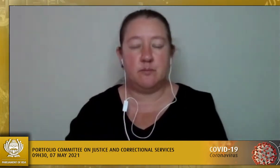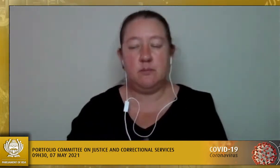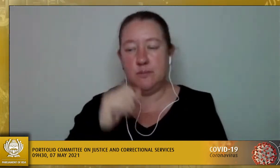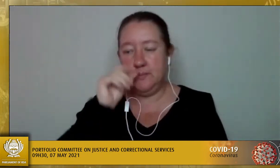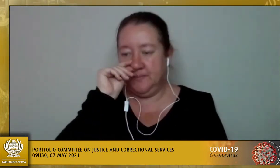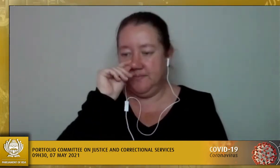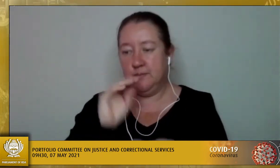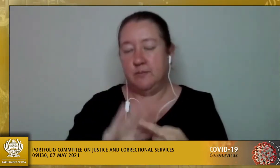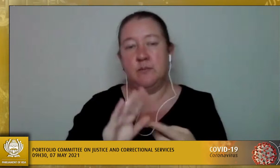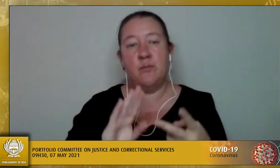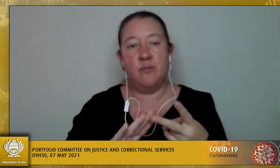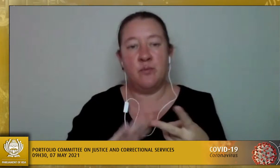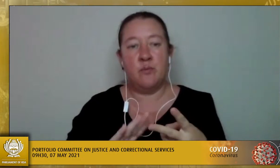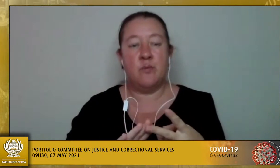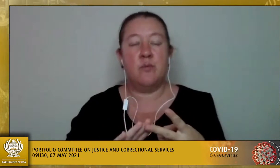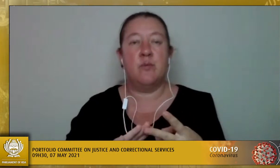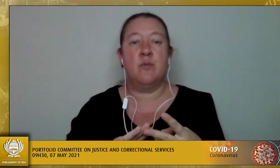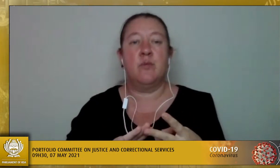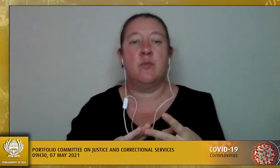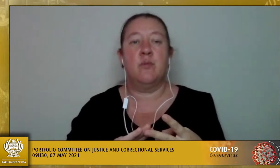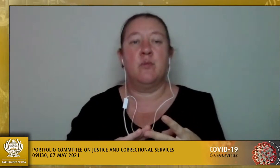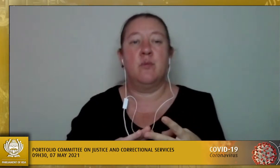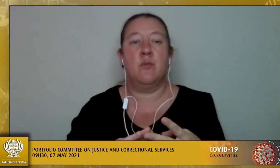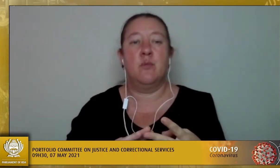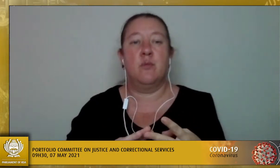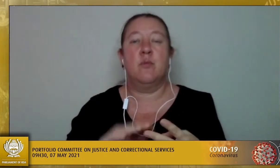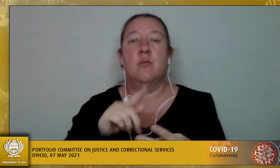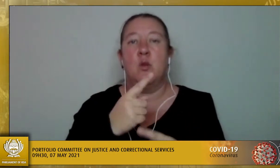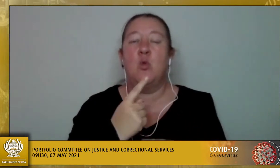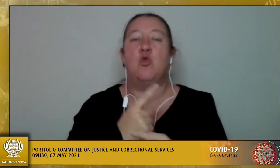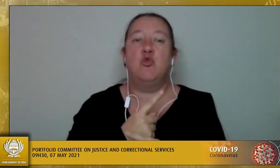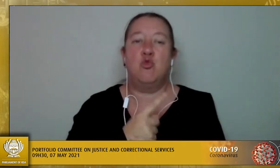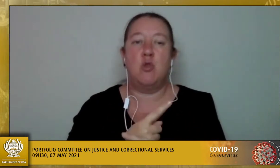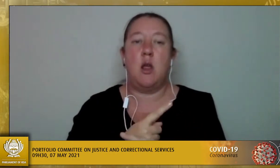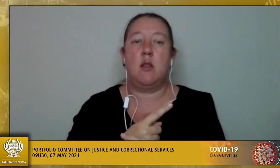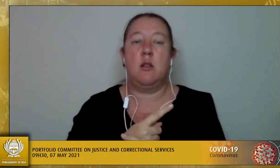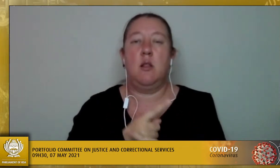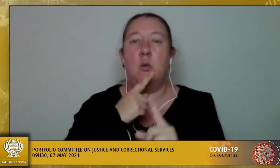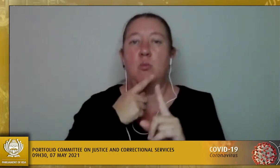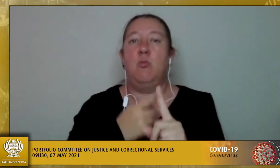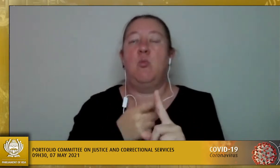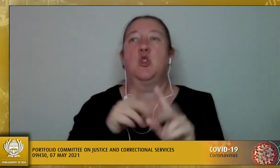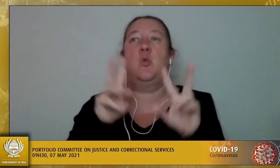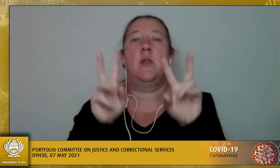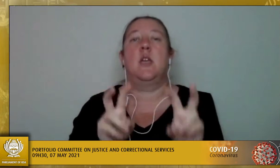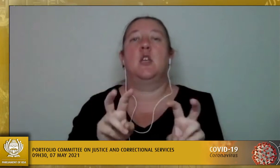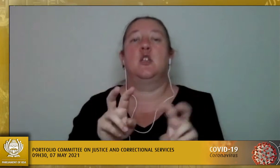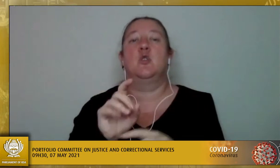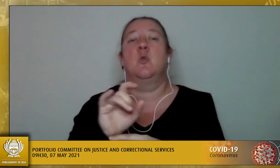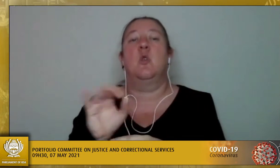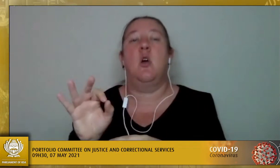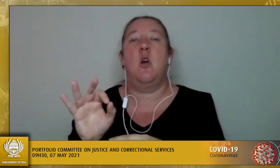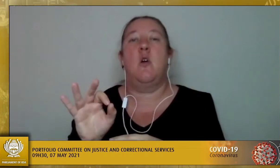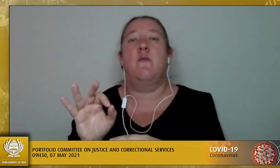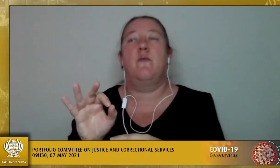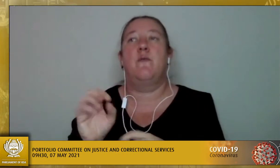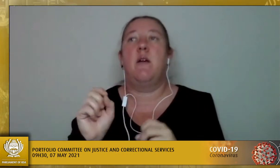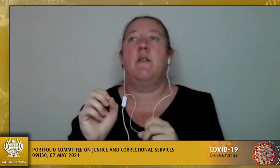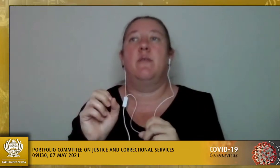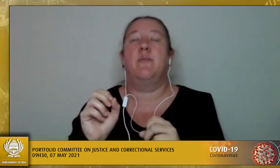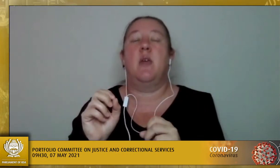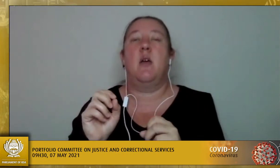secondly you have correctly pointed to the issue of violent